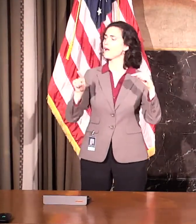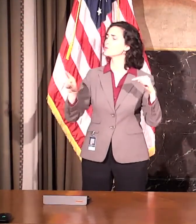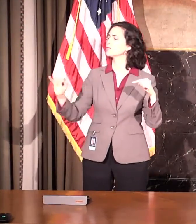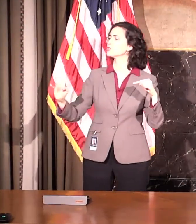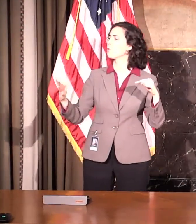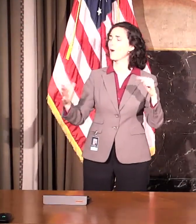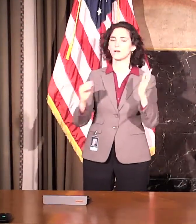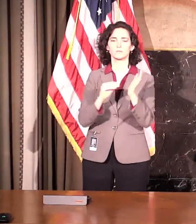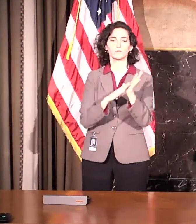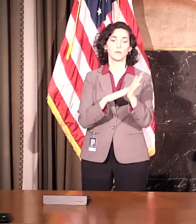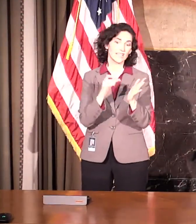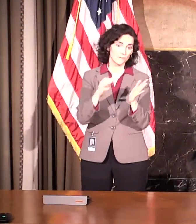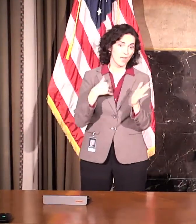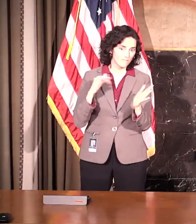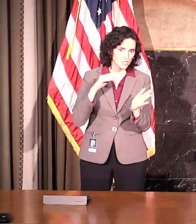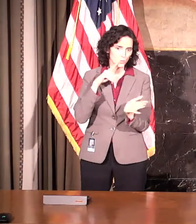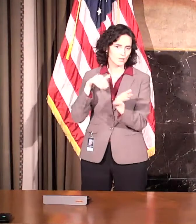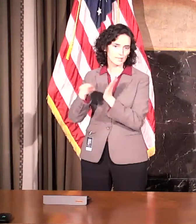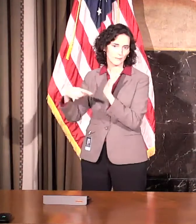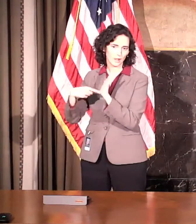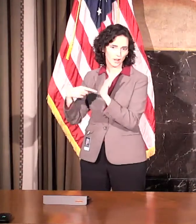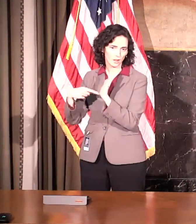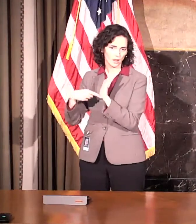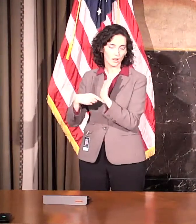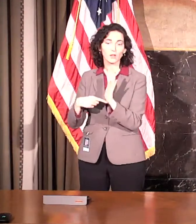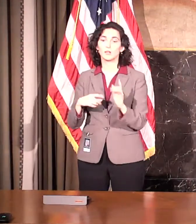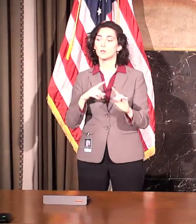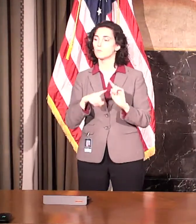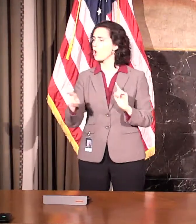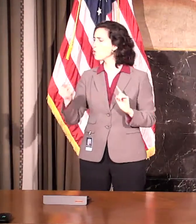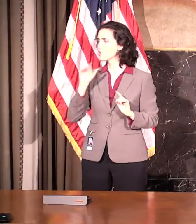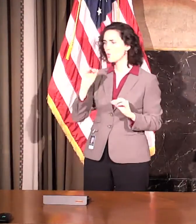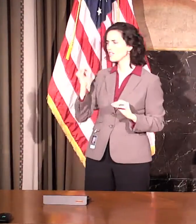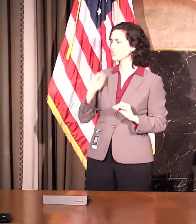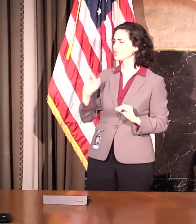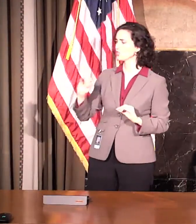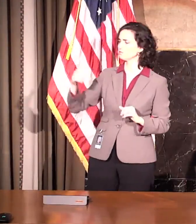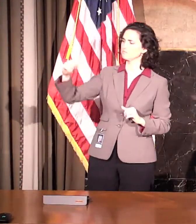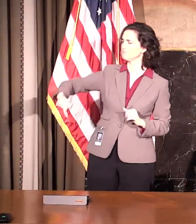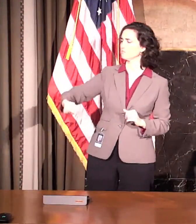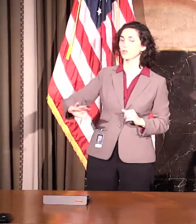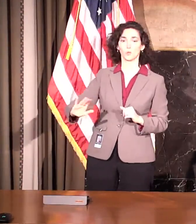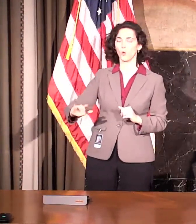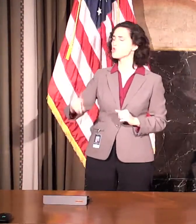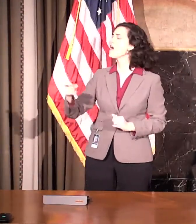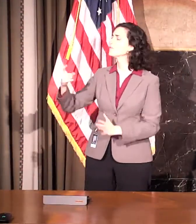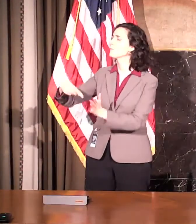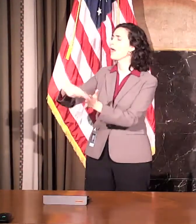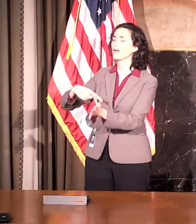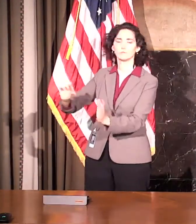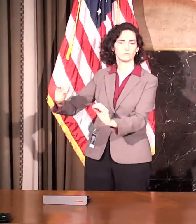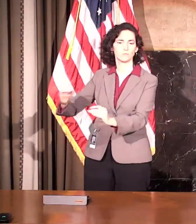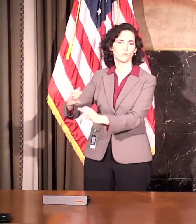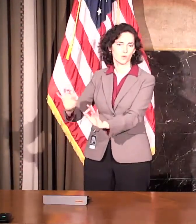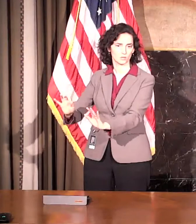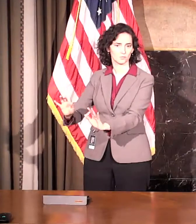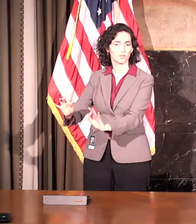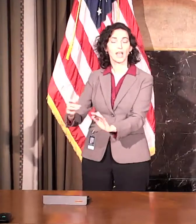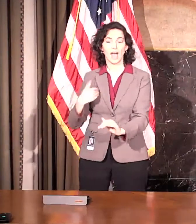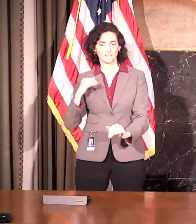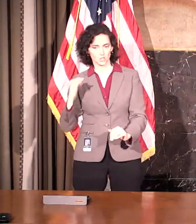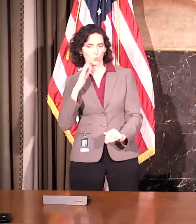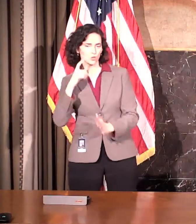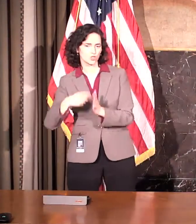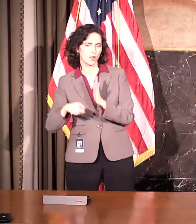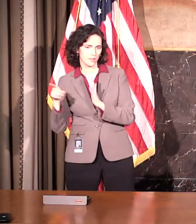so that they can bill it if you do have insurance, but nobody will be denied it or charged if they don't have insurance. So all the other testing that we're